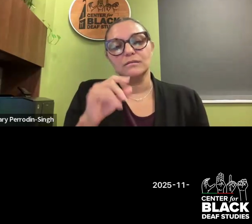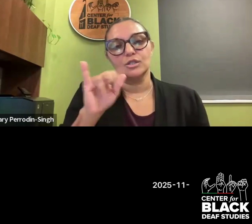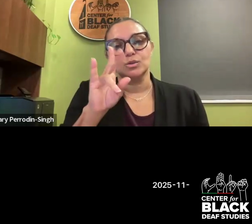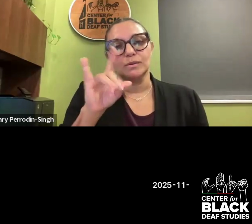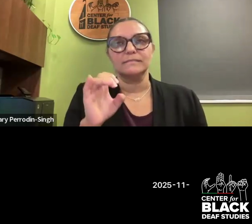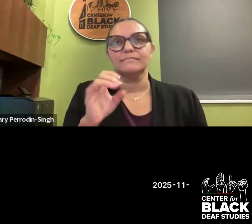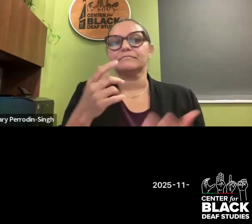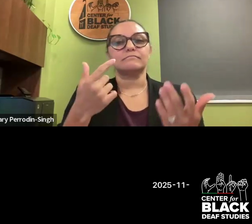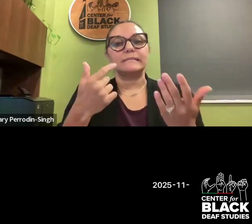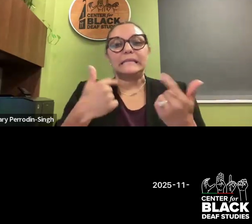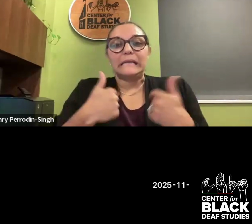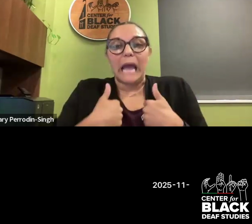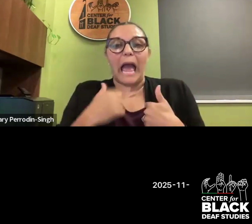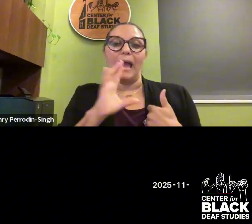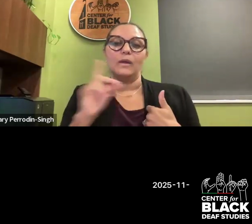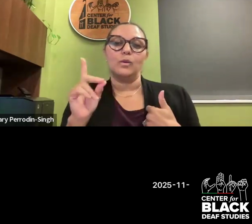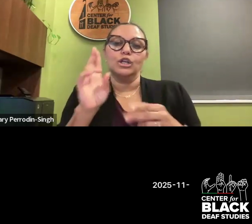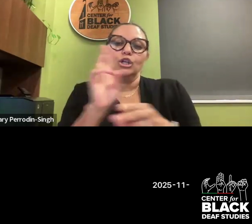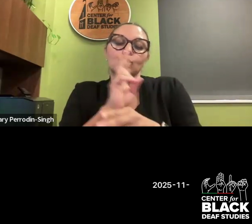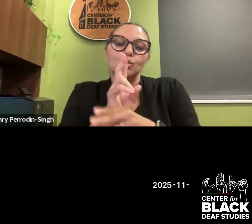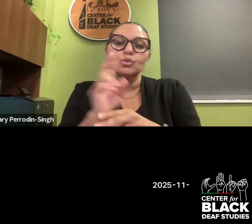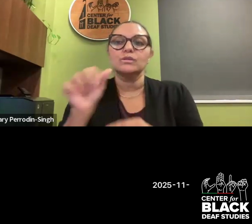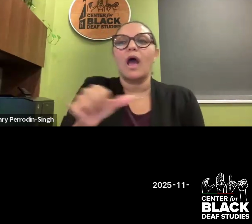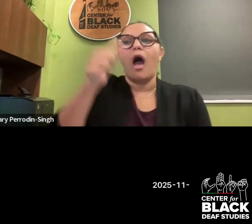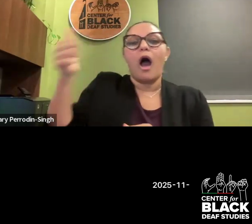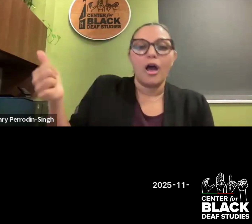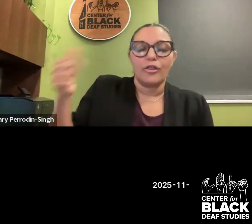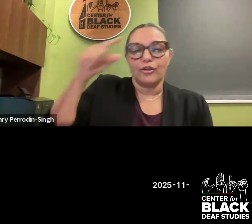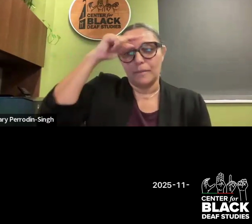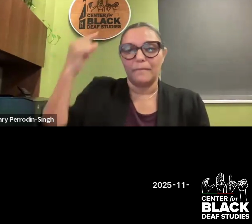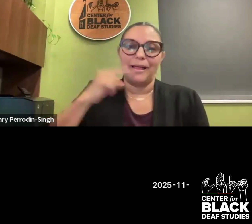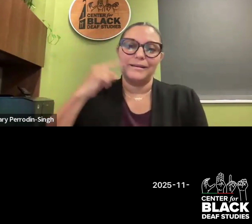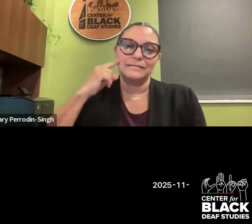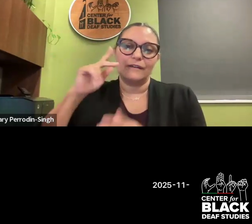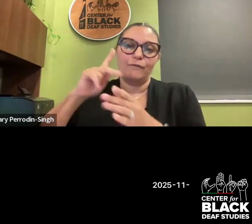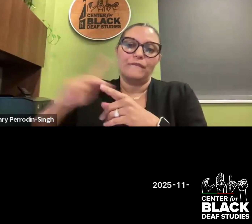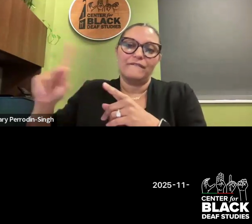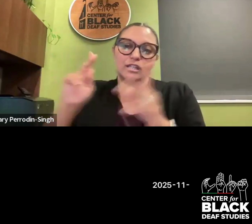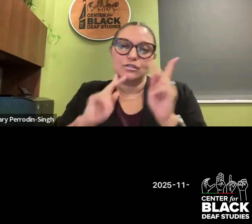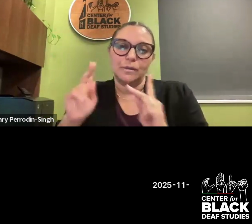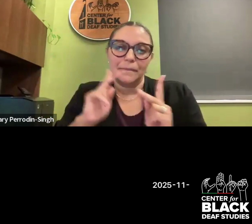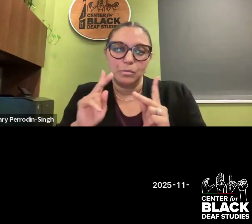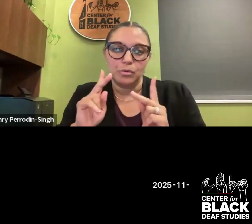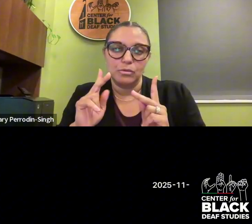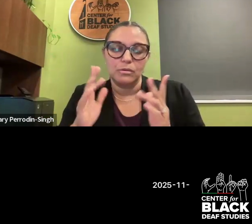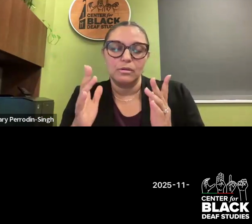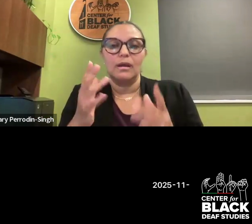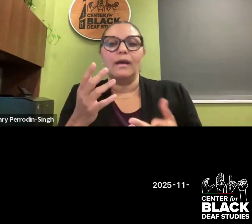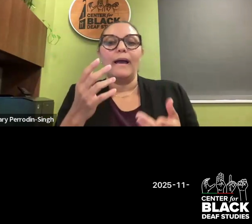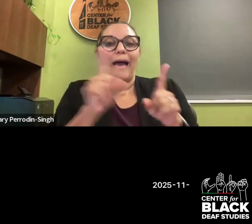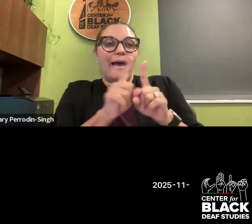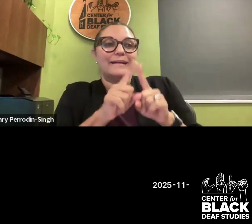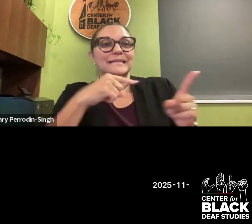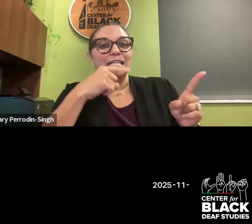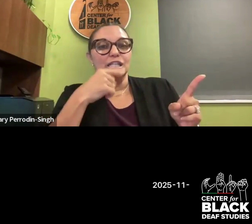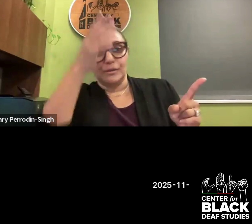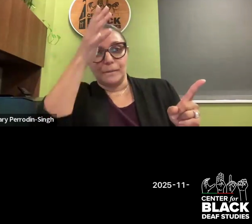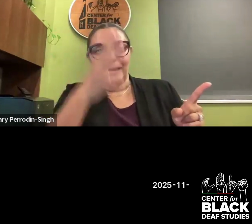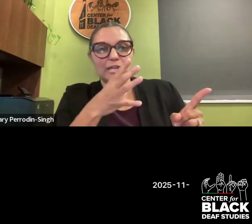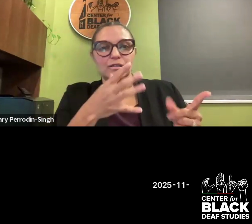Thank you so much for that question, Judy. I would use other Black deaf professionals as an